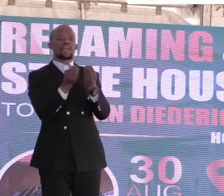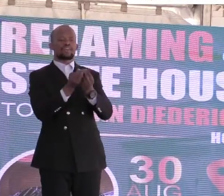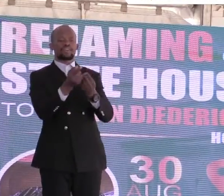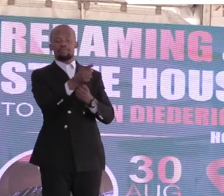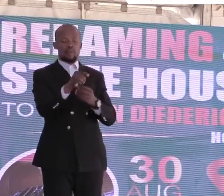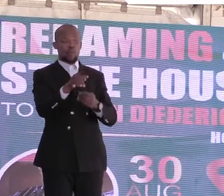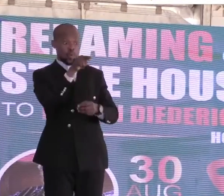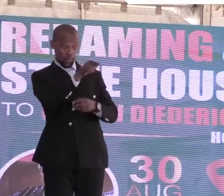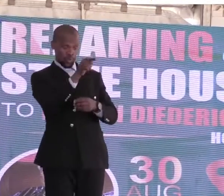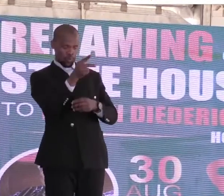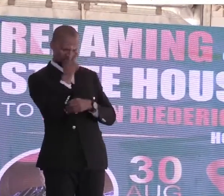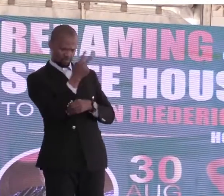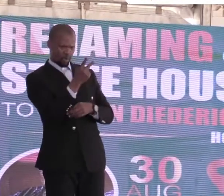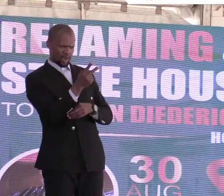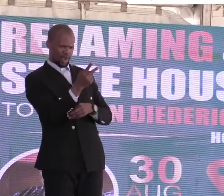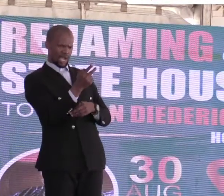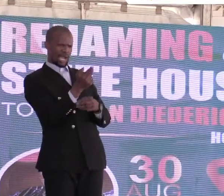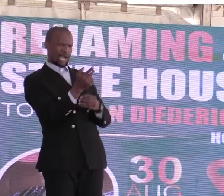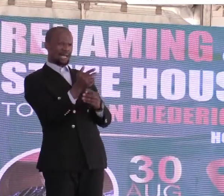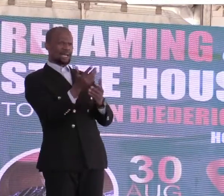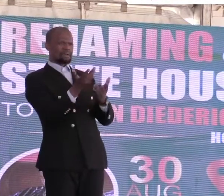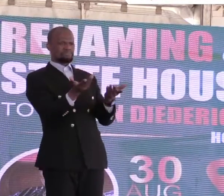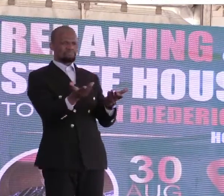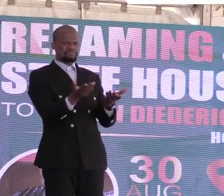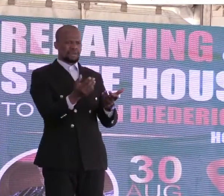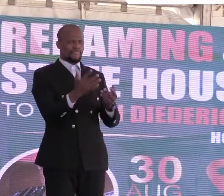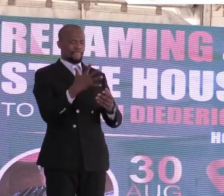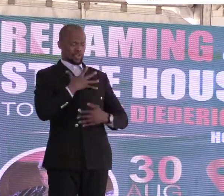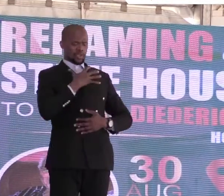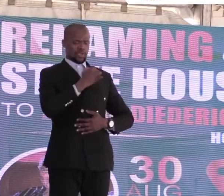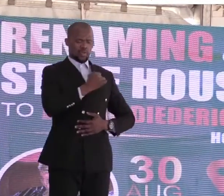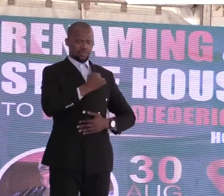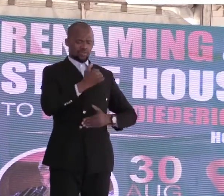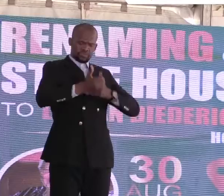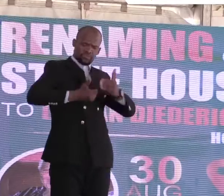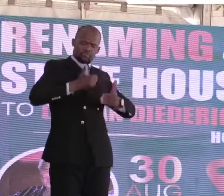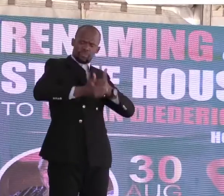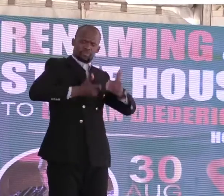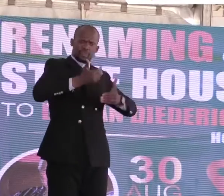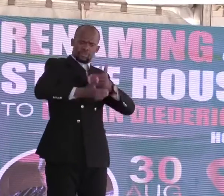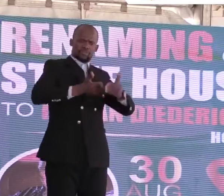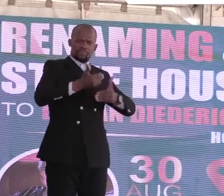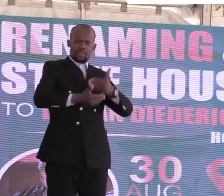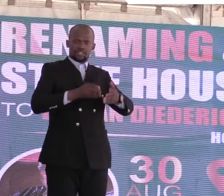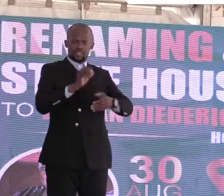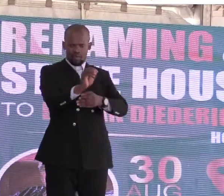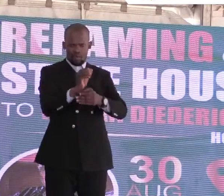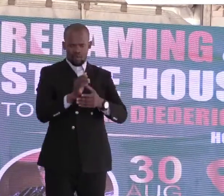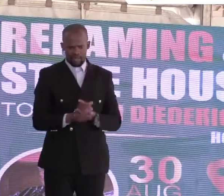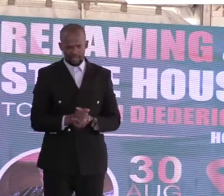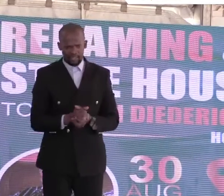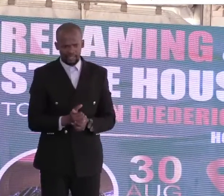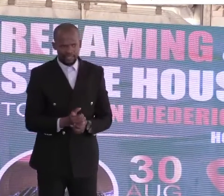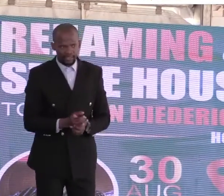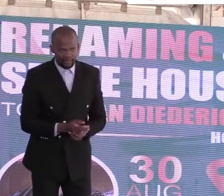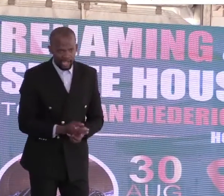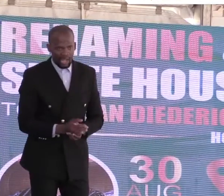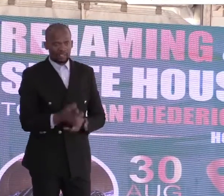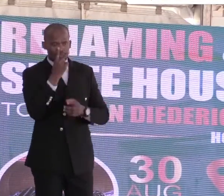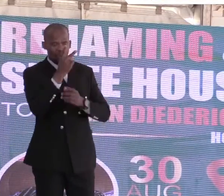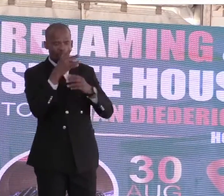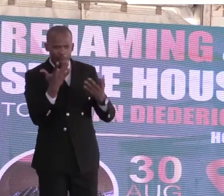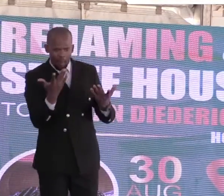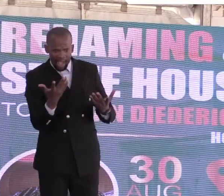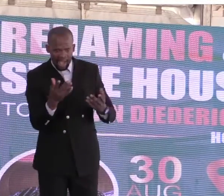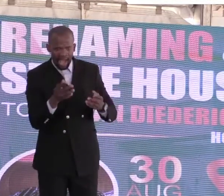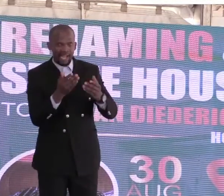we see many other unsung heroes and heroines that probably have not yet been